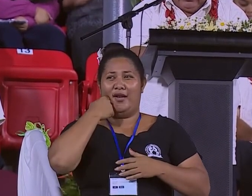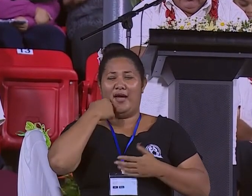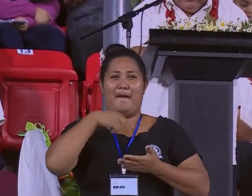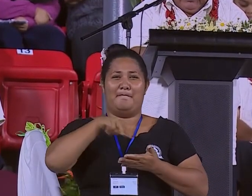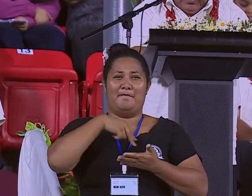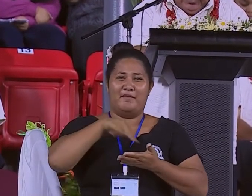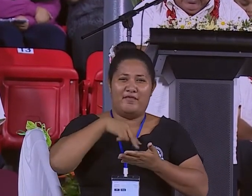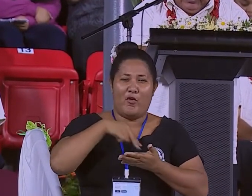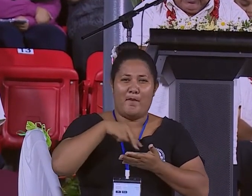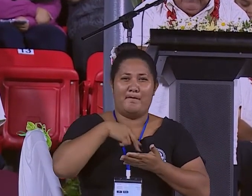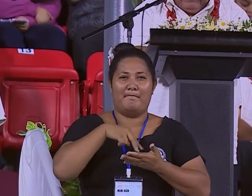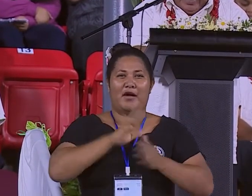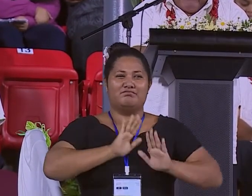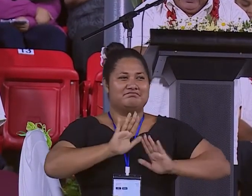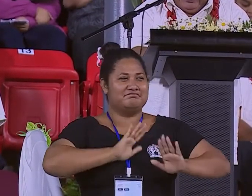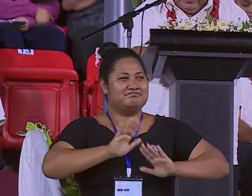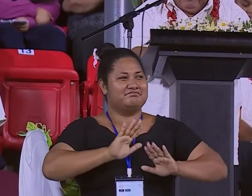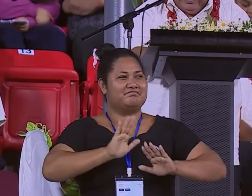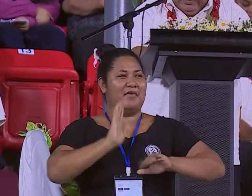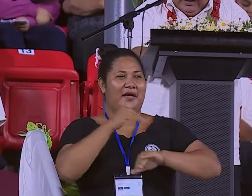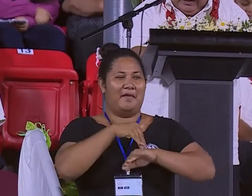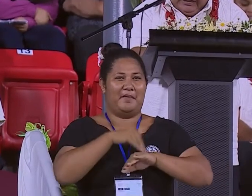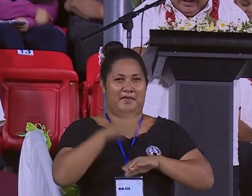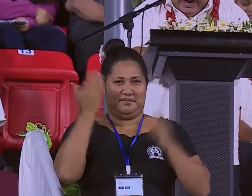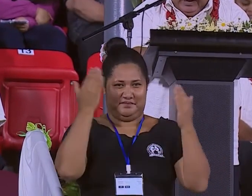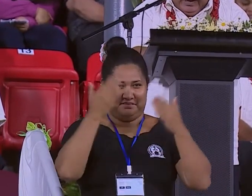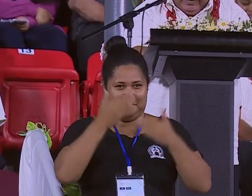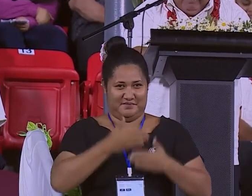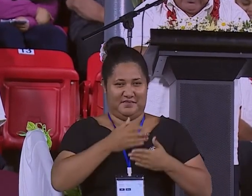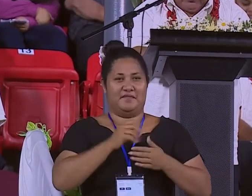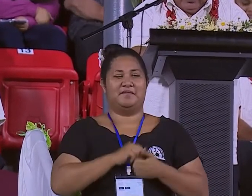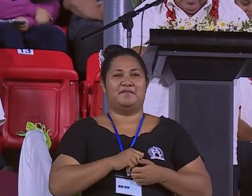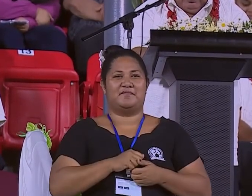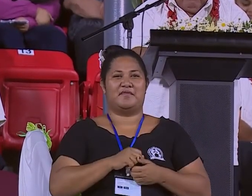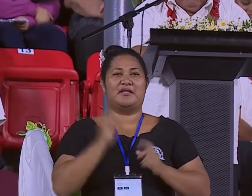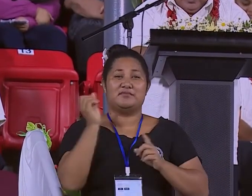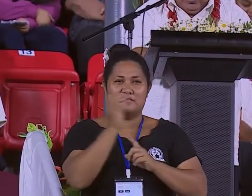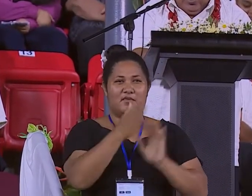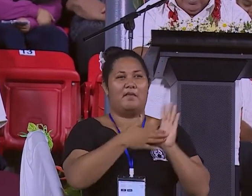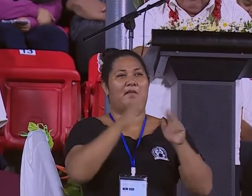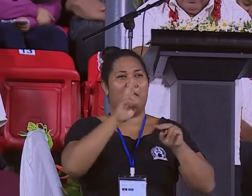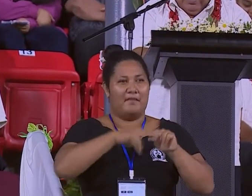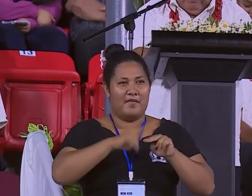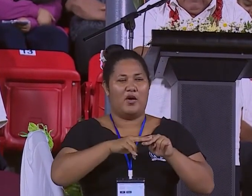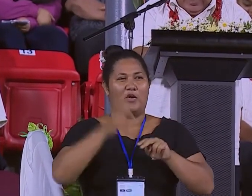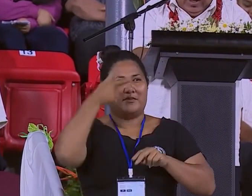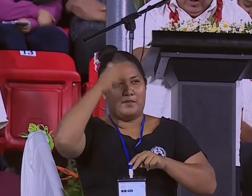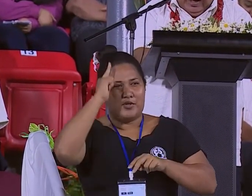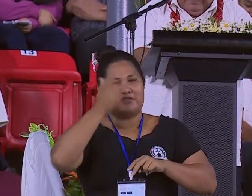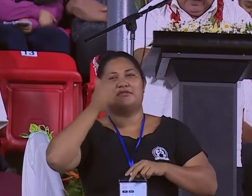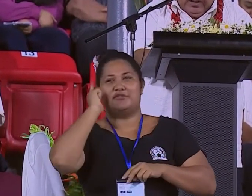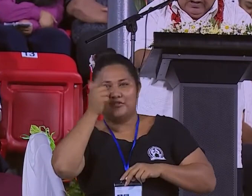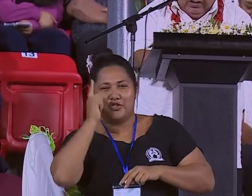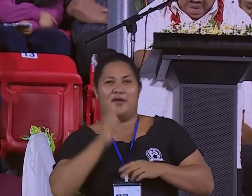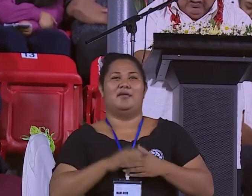Iat lato foi siva fa evangelia tainane matua pule aonga ma fai